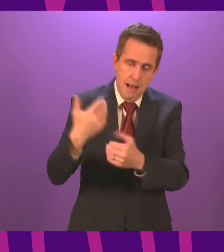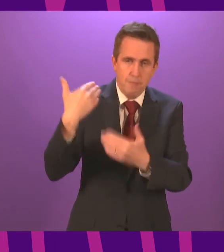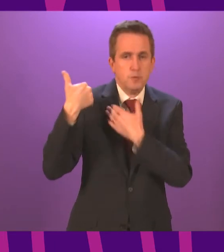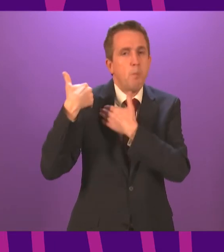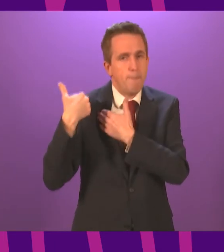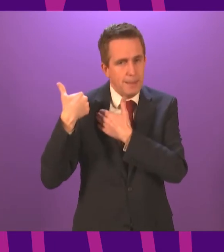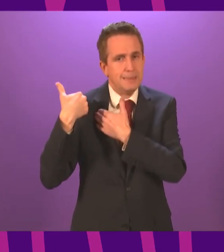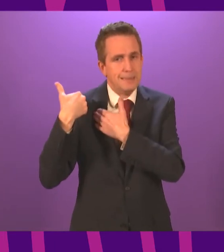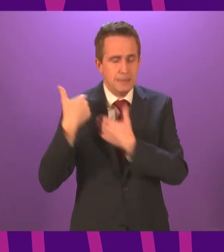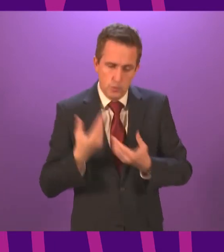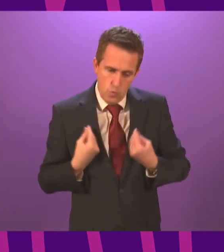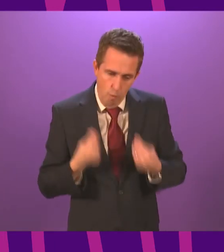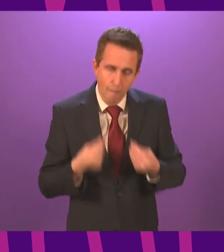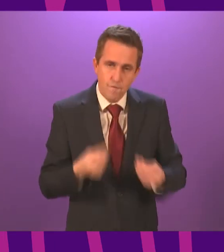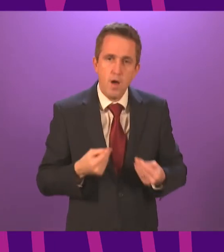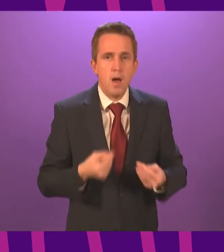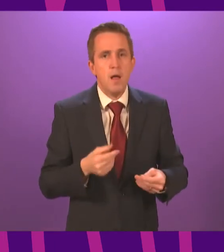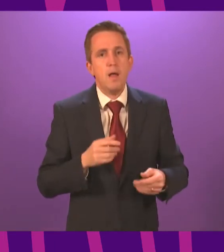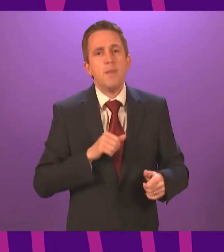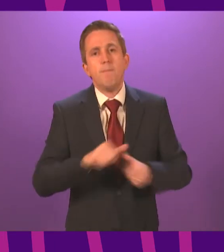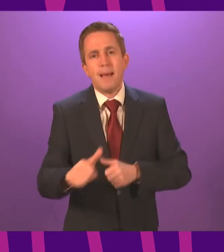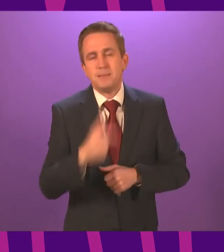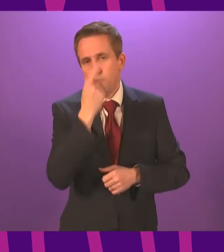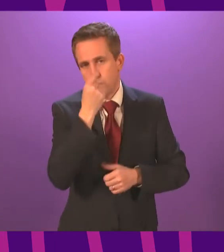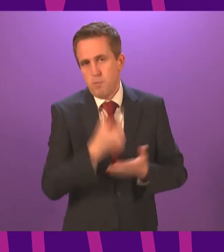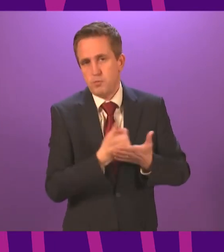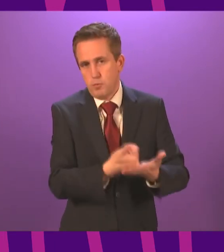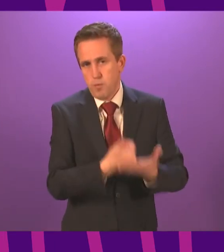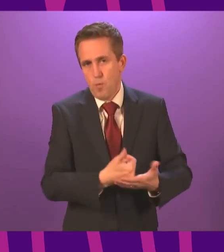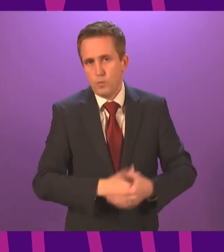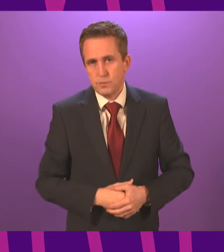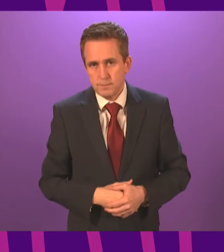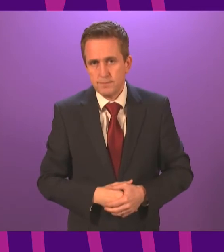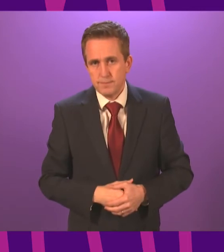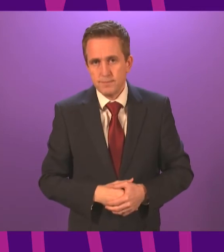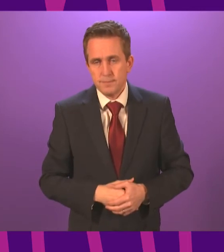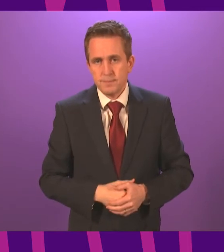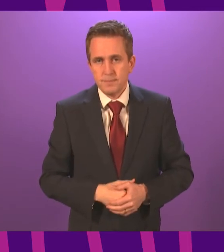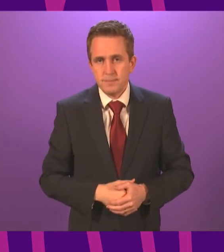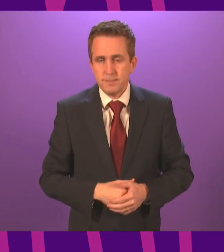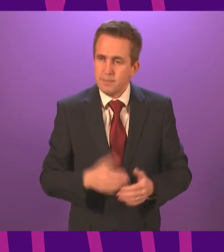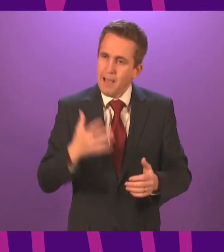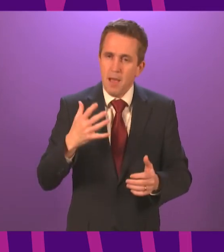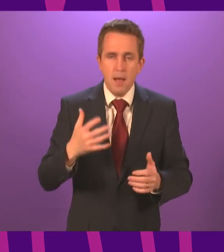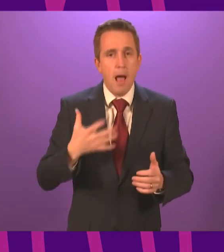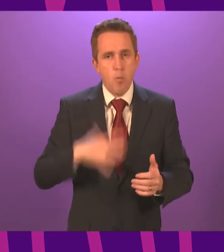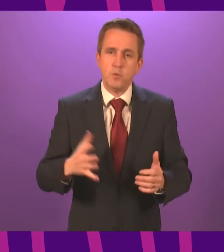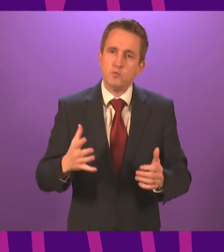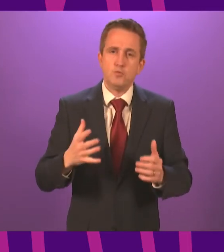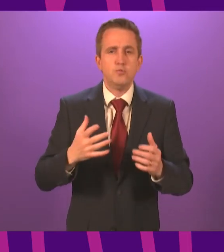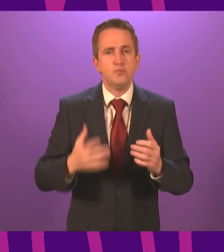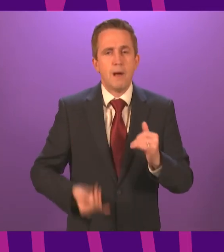make sure that that support is provided as best that we can. Presiding Officer, I desperately want to end on an up note.